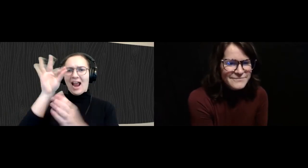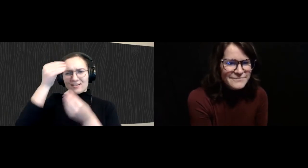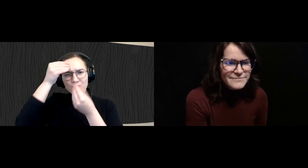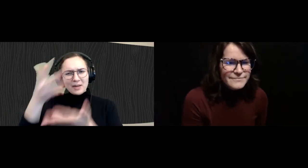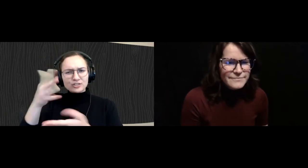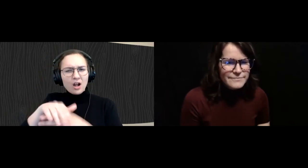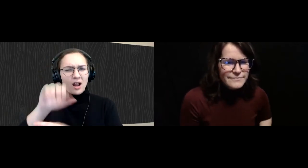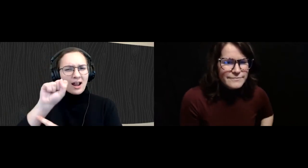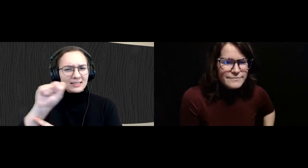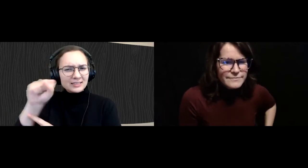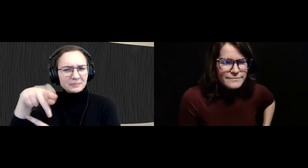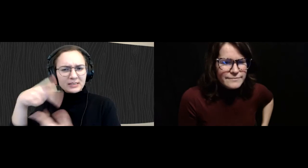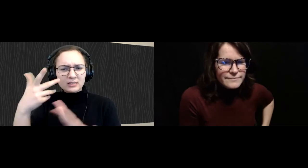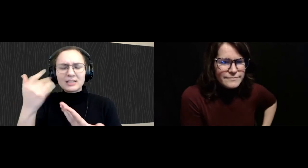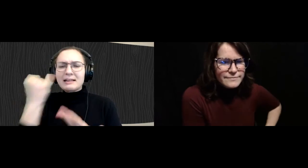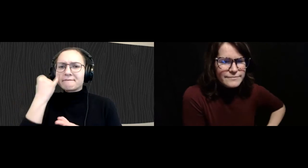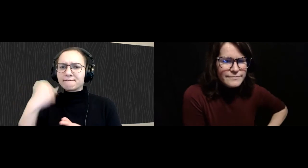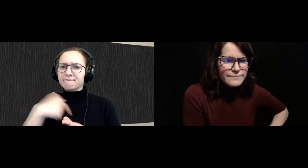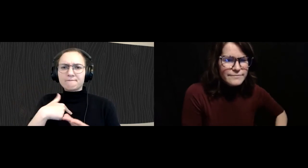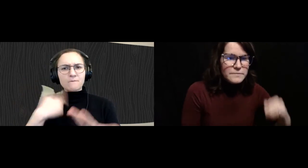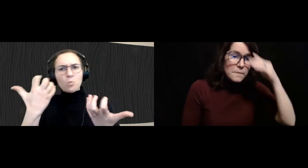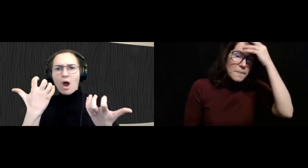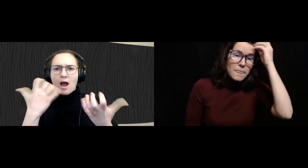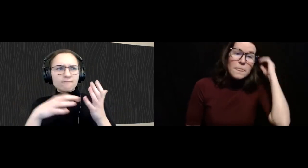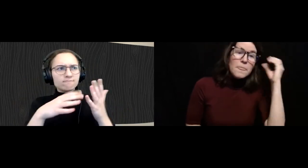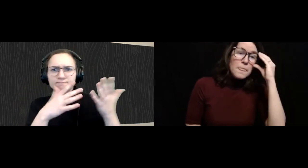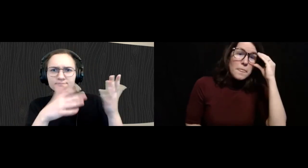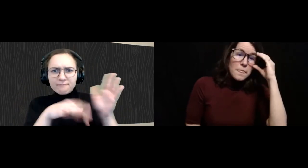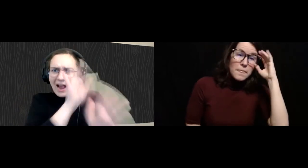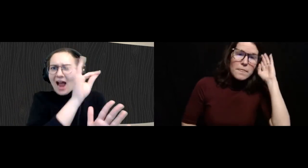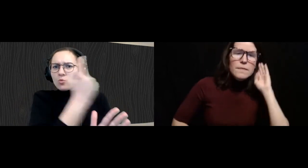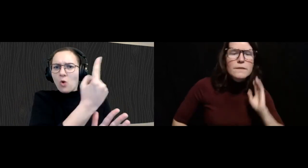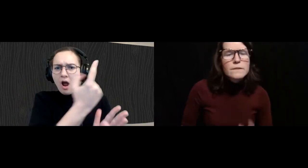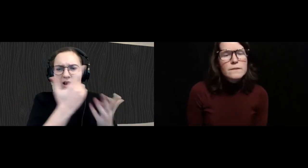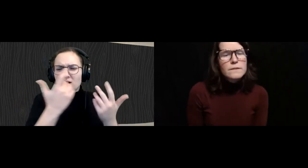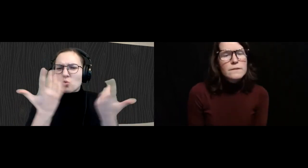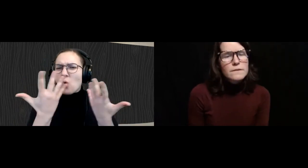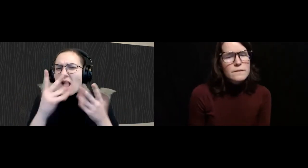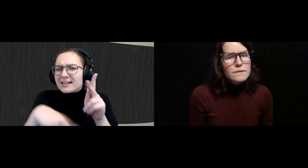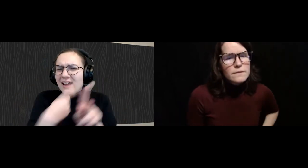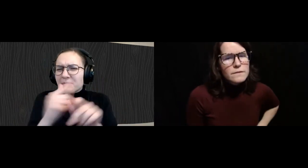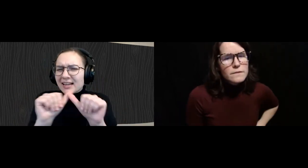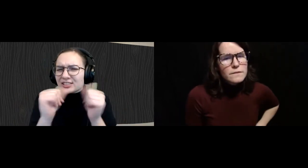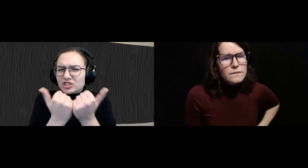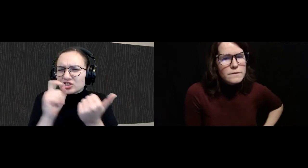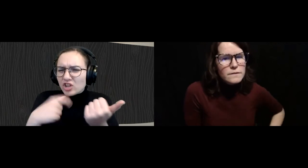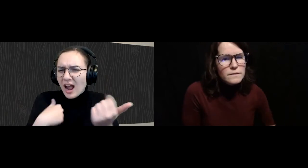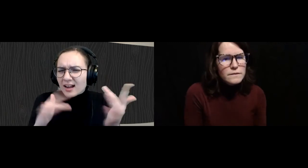And I'm just wondering, how can you find information on SSPs? If I want to find one, what kind